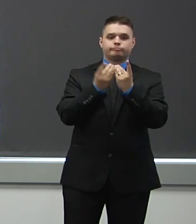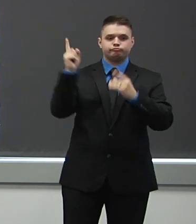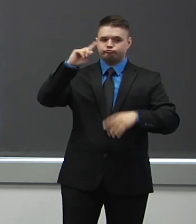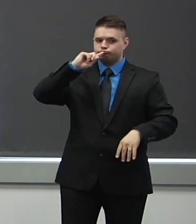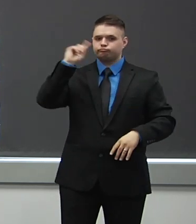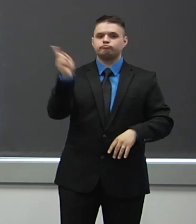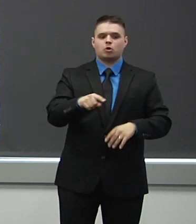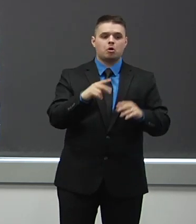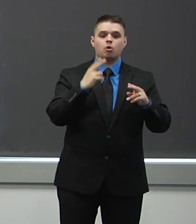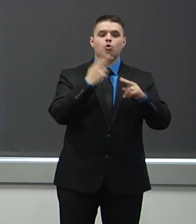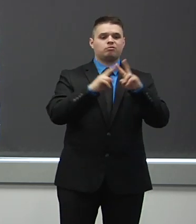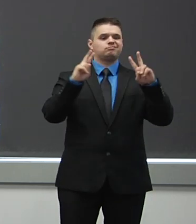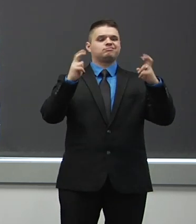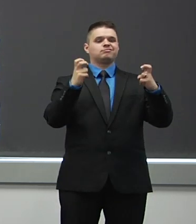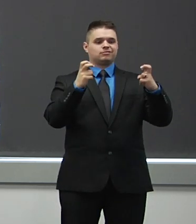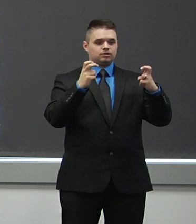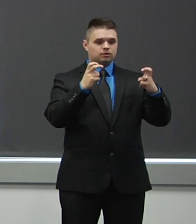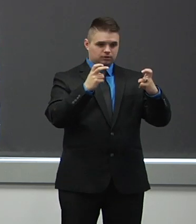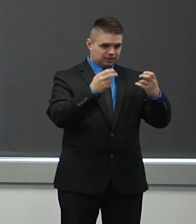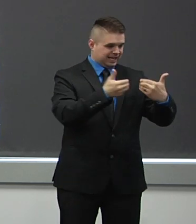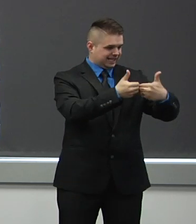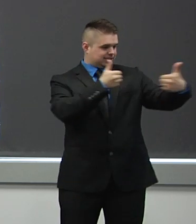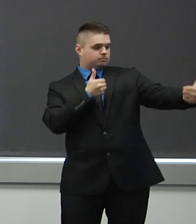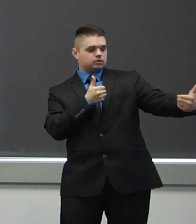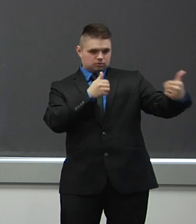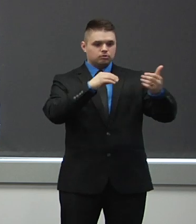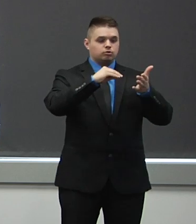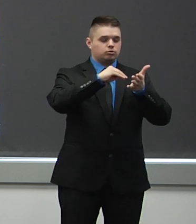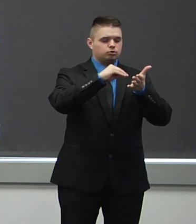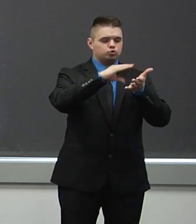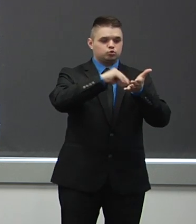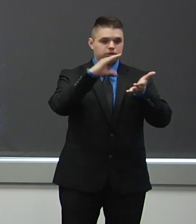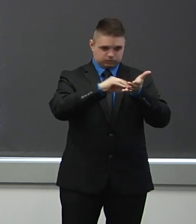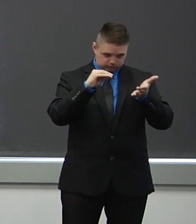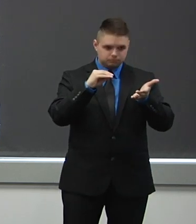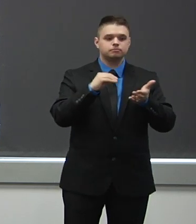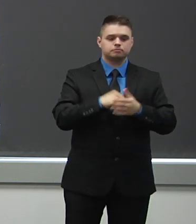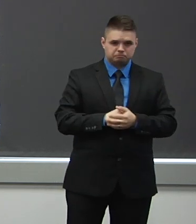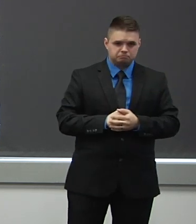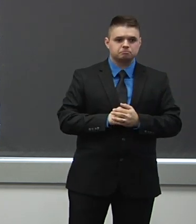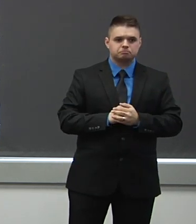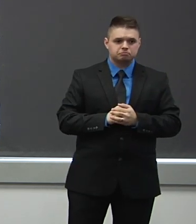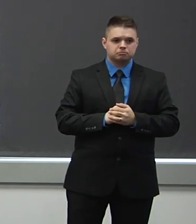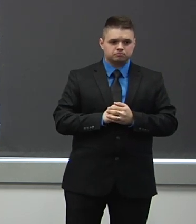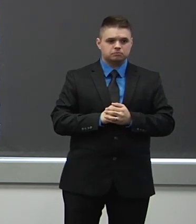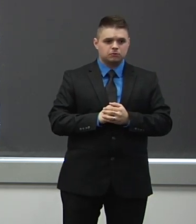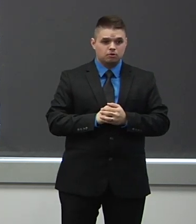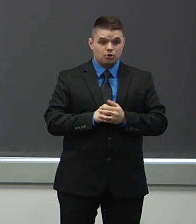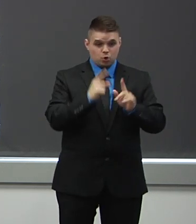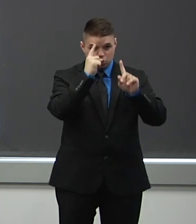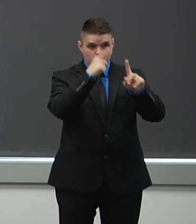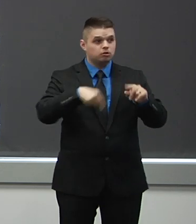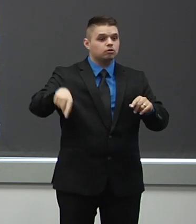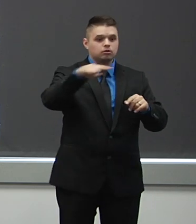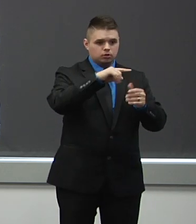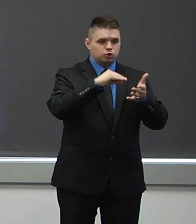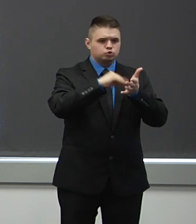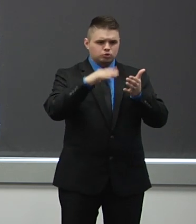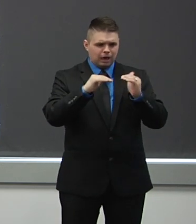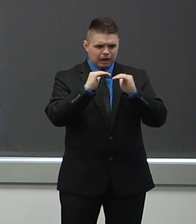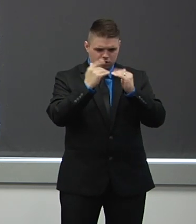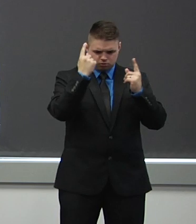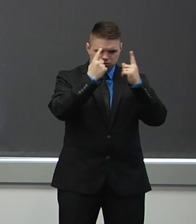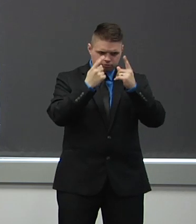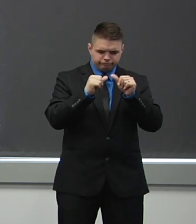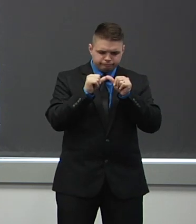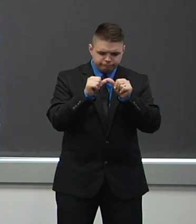Distance Learning for All. So this is the request for all of our school districts to think about how they will continue learning through the end of